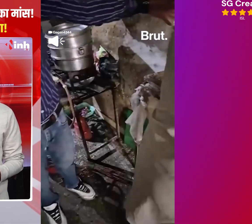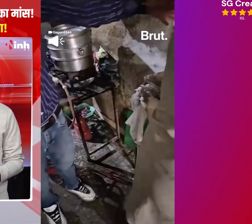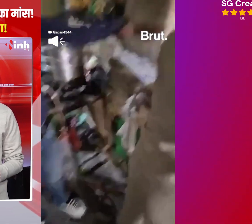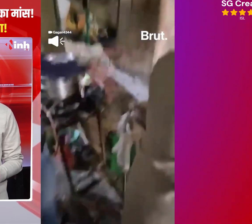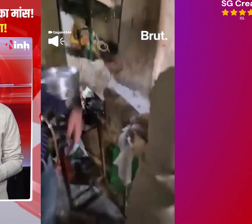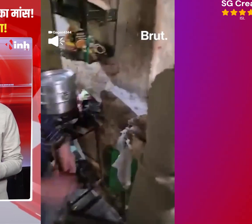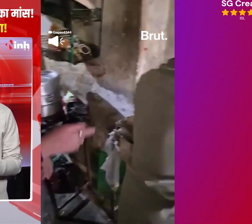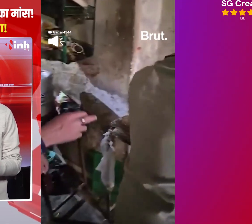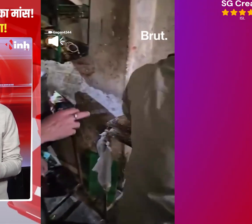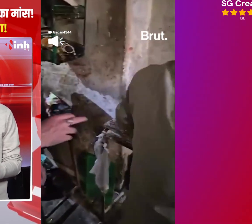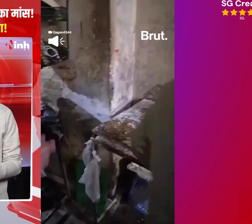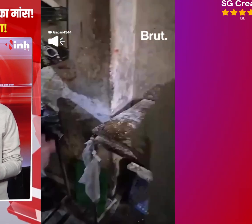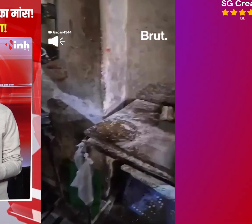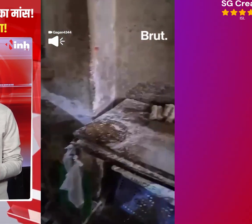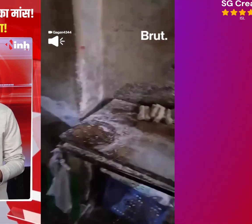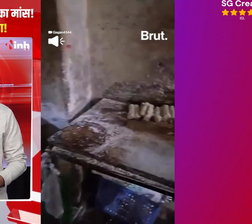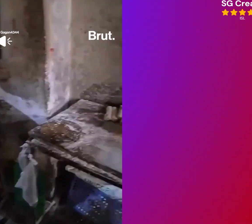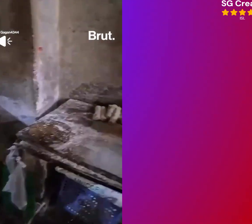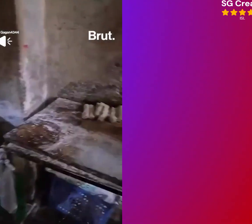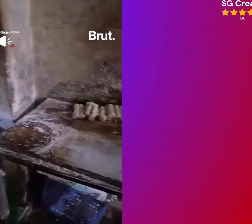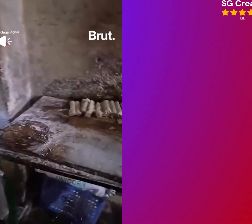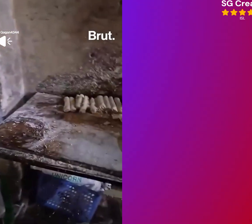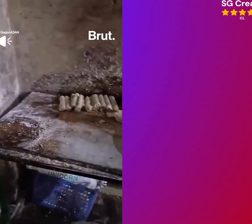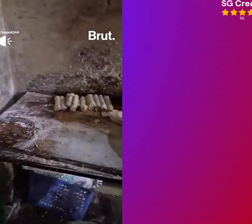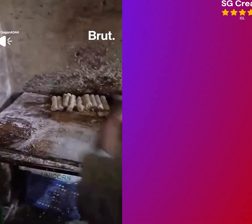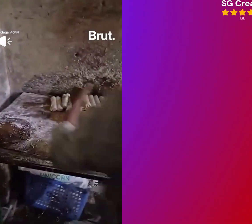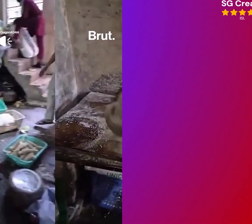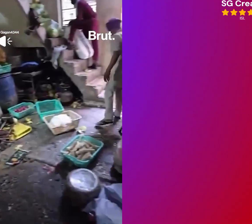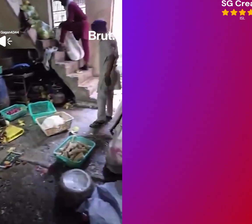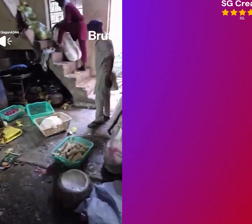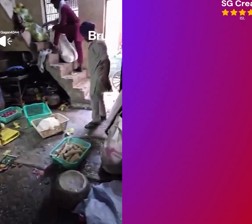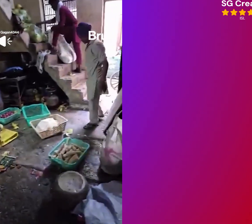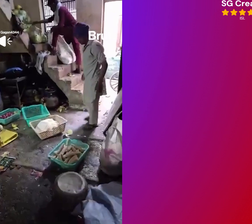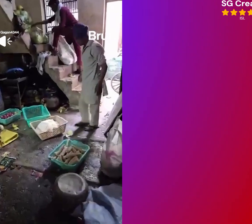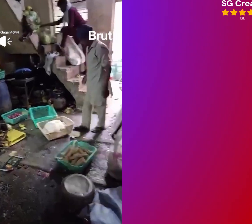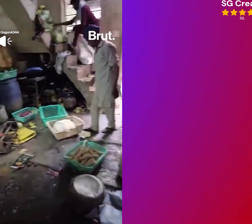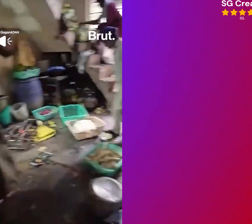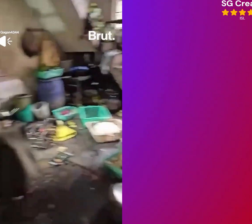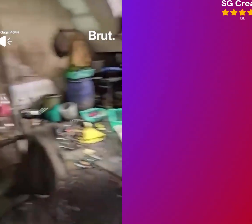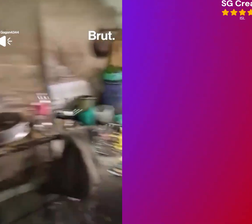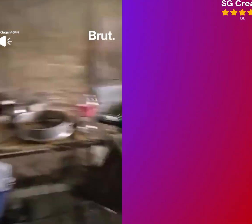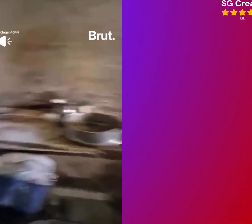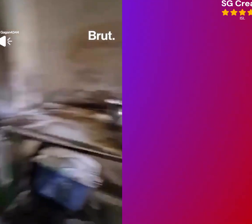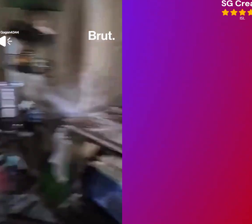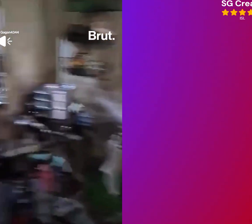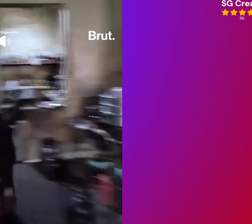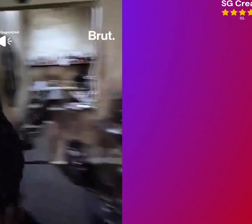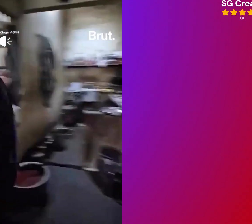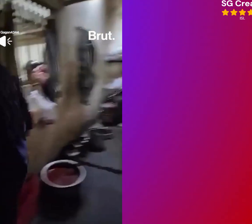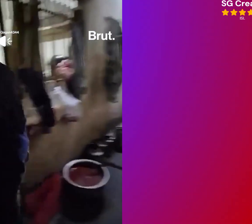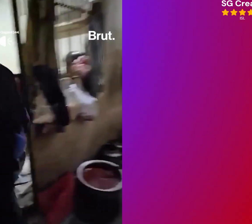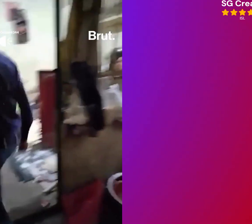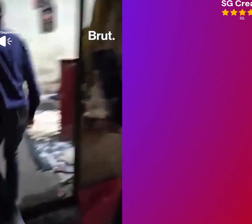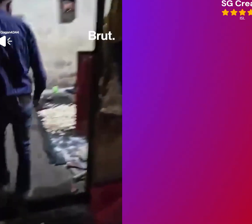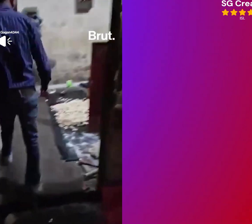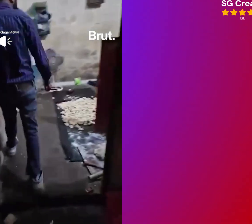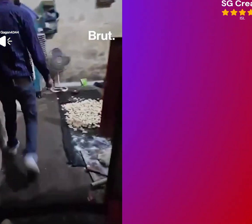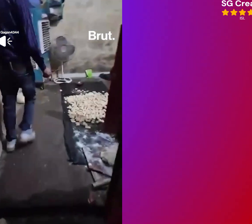cooked thoroughly, check for spoilage, and maintain personal hygiene. In response to your question about eating dog meat mixed